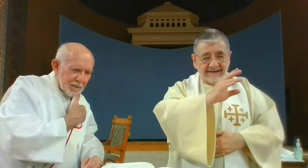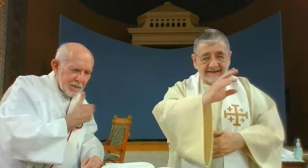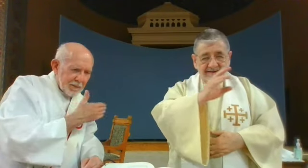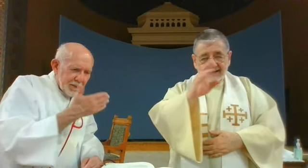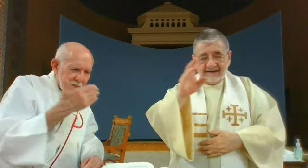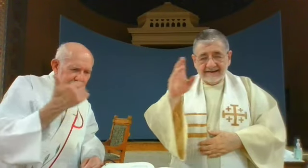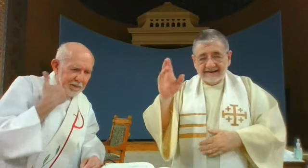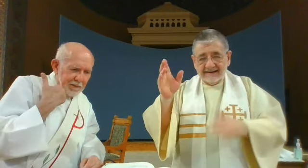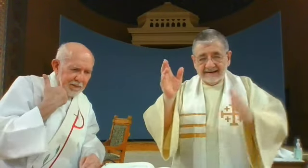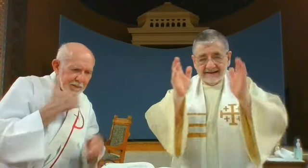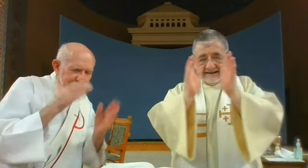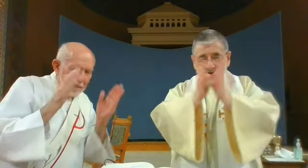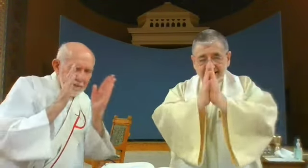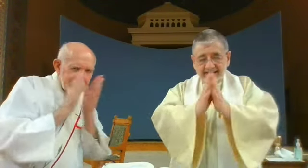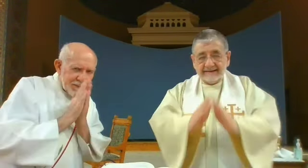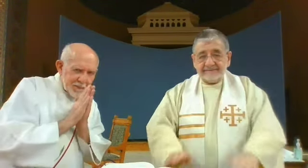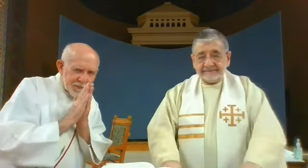and the Holy Spirit. Amen.